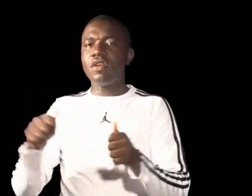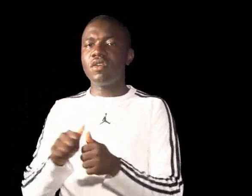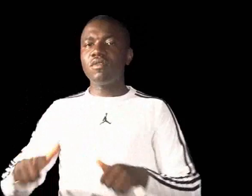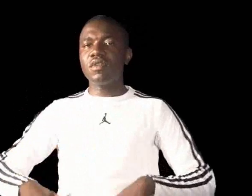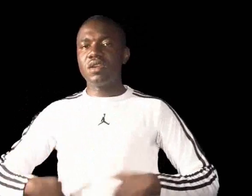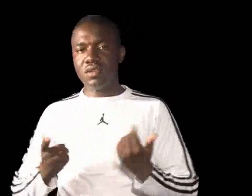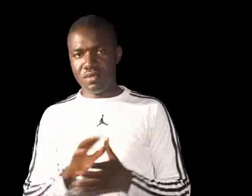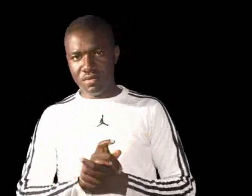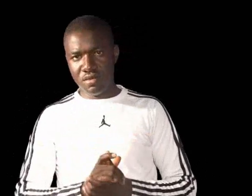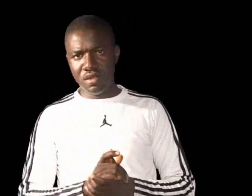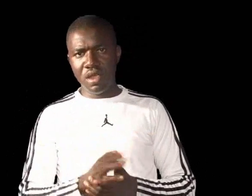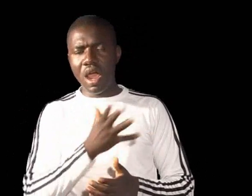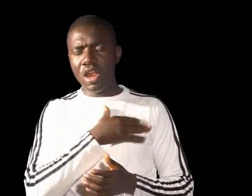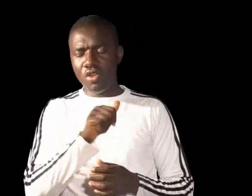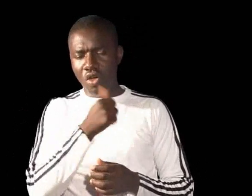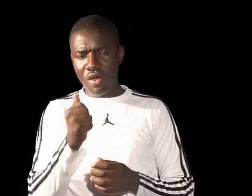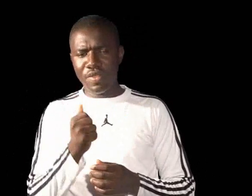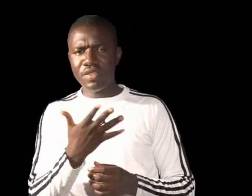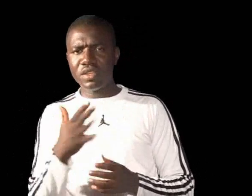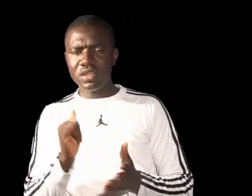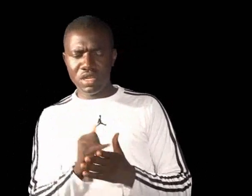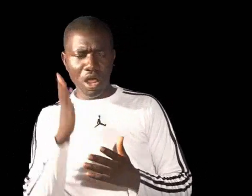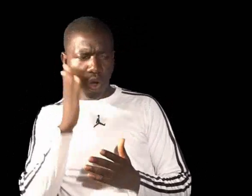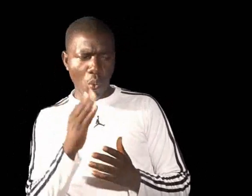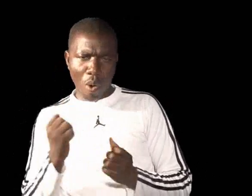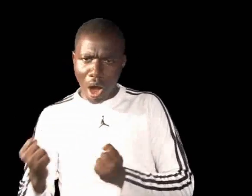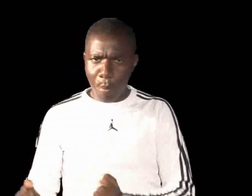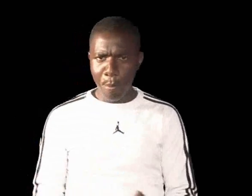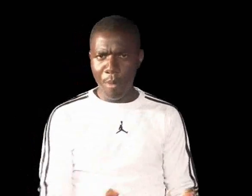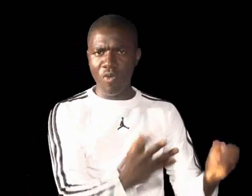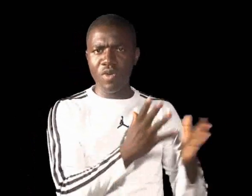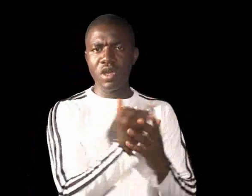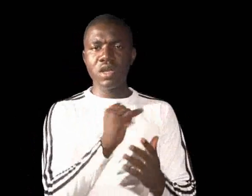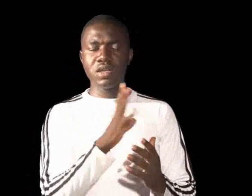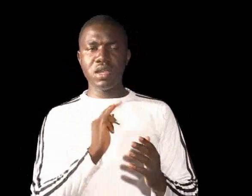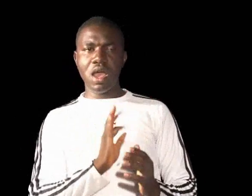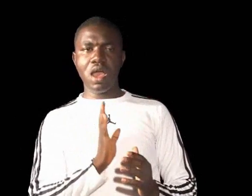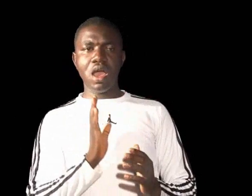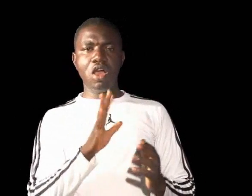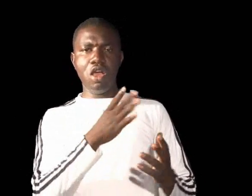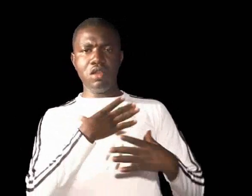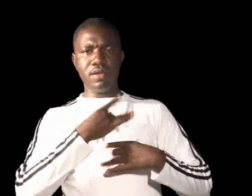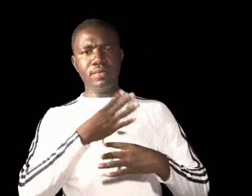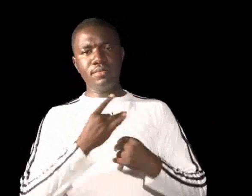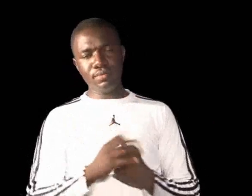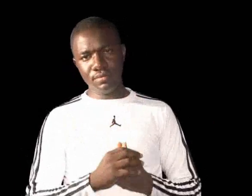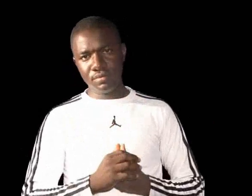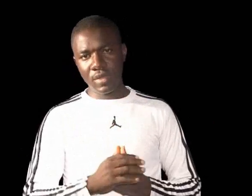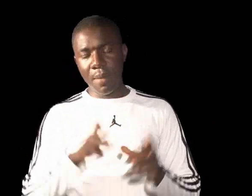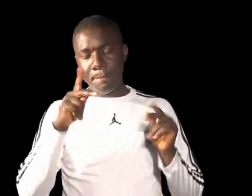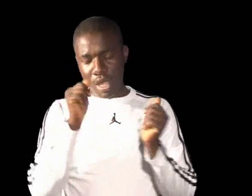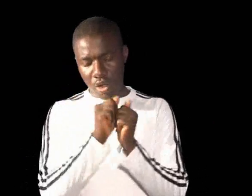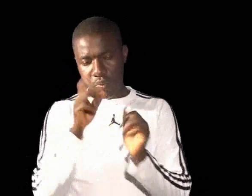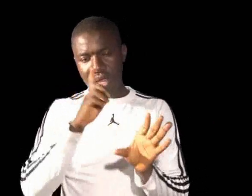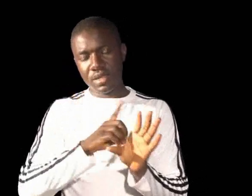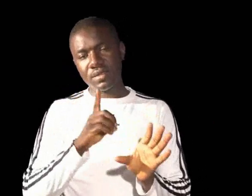With neither an independent vehicle to drive their cause, nor representation at the crucial decision-making levels of government, persons